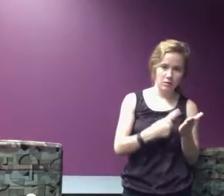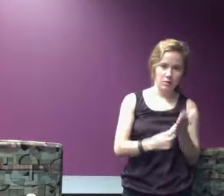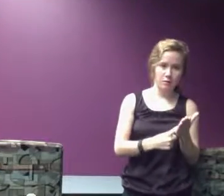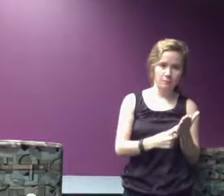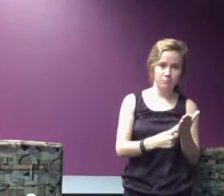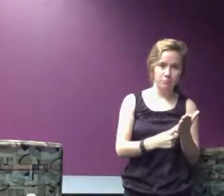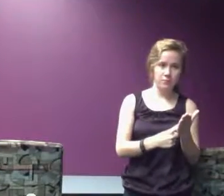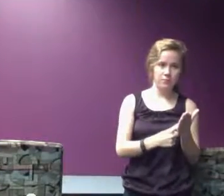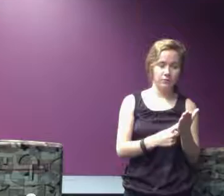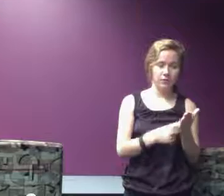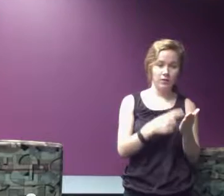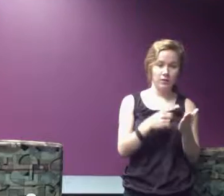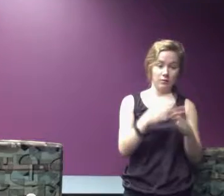so we started discussing